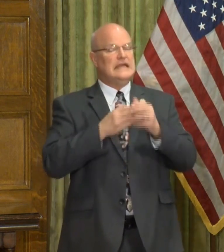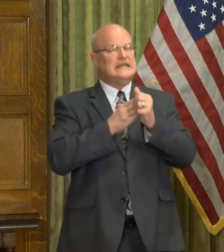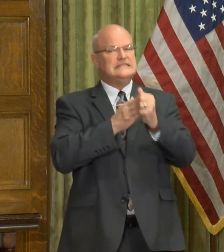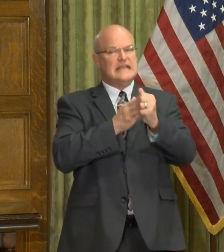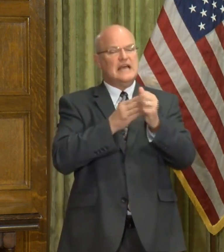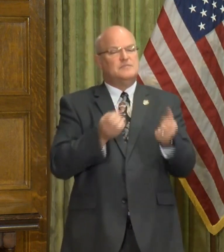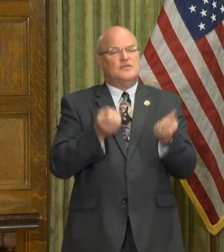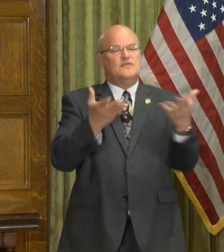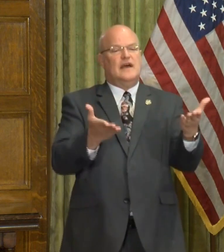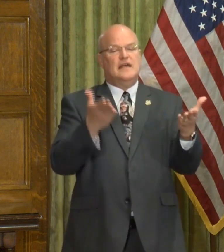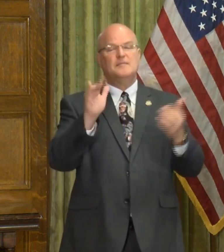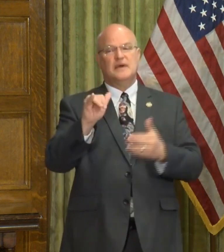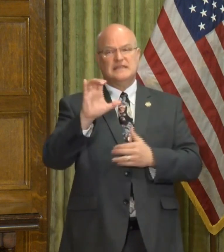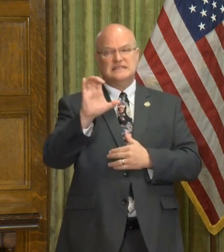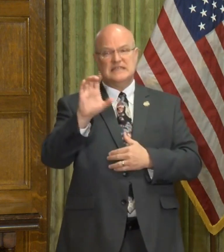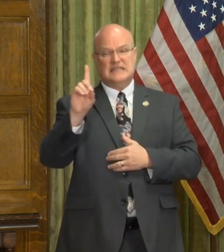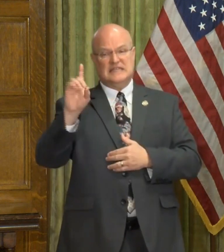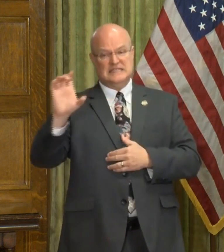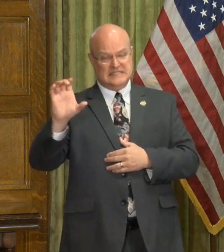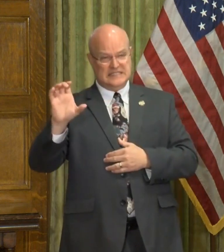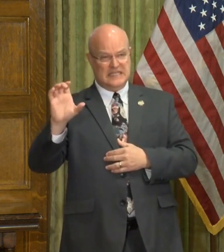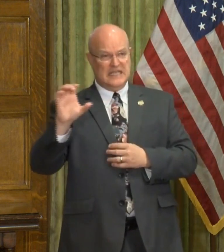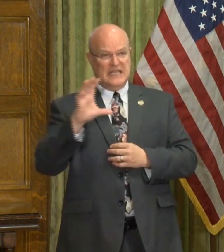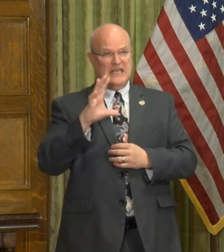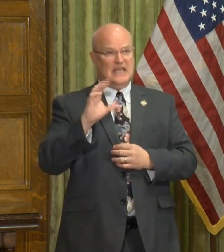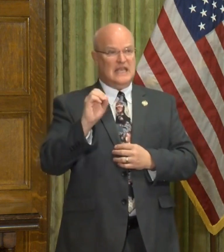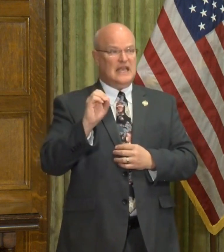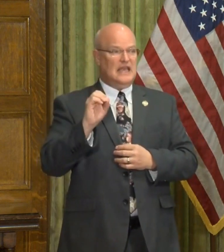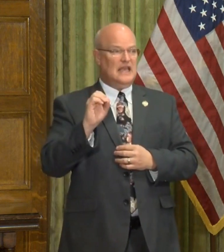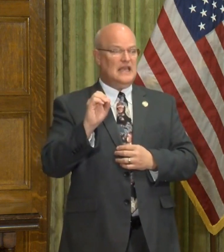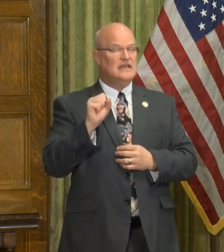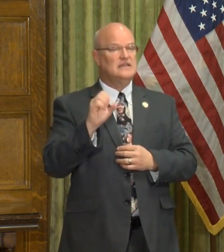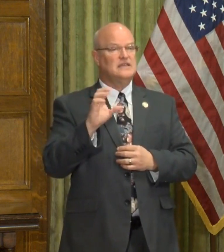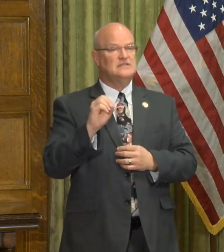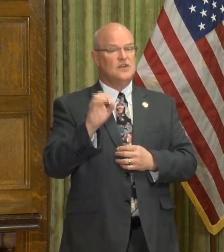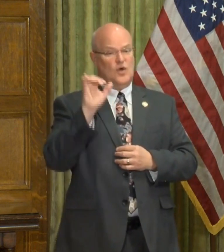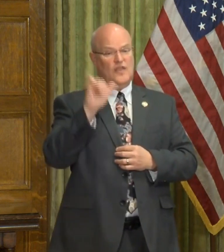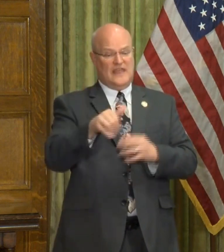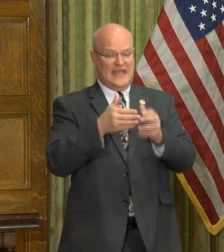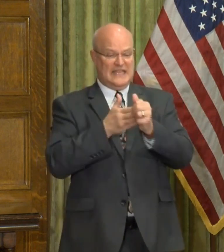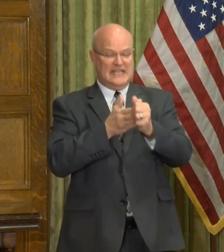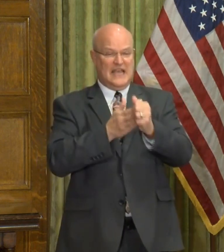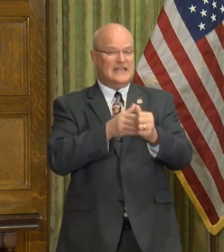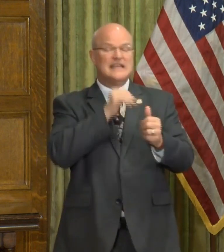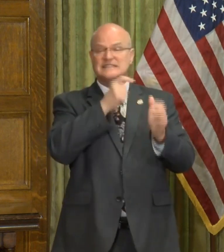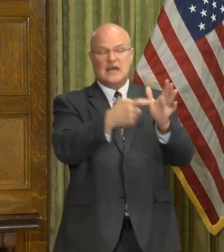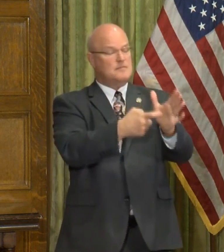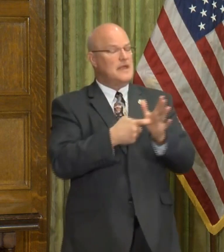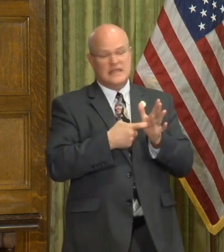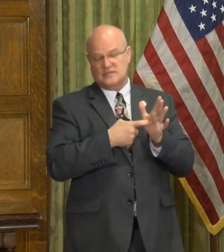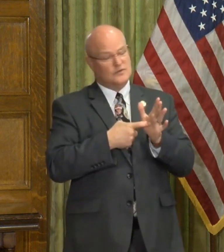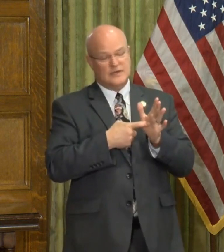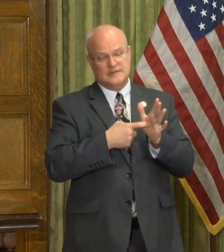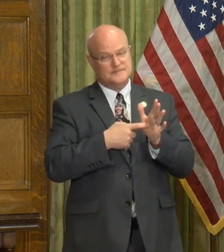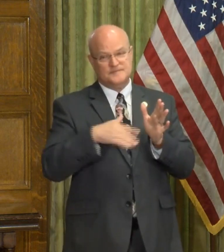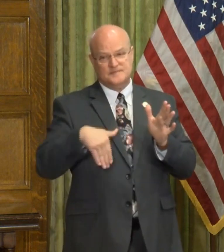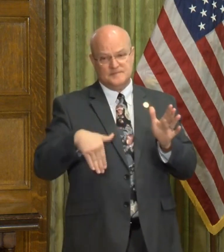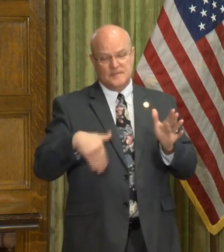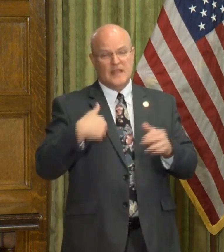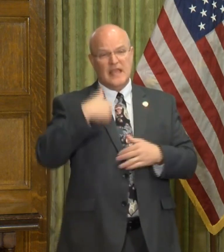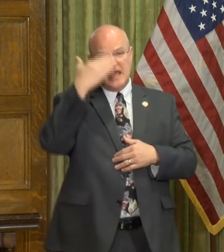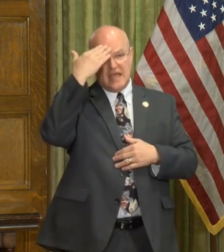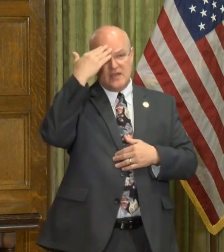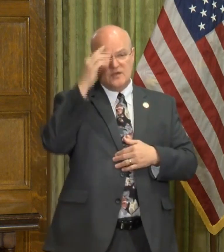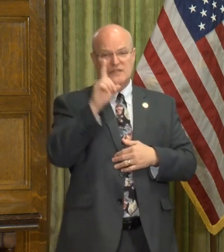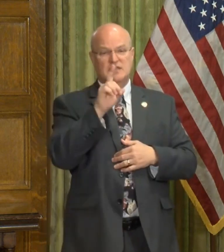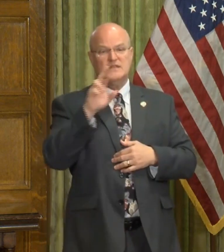It's guidance that's been provided by the CDC, and so that guidance is not mandatory. And